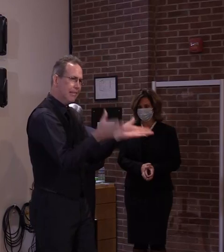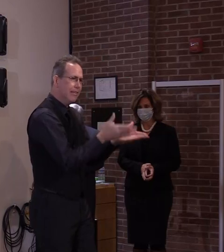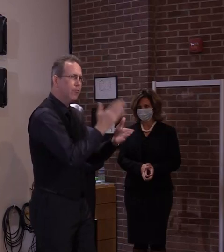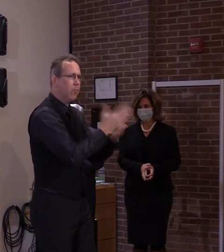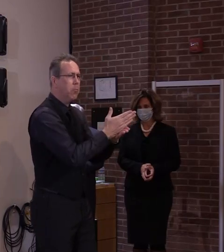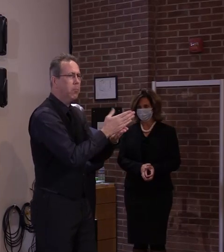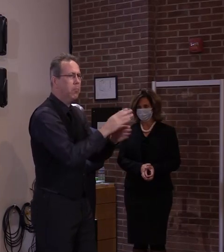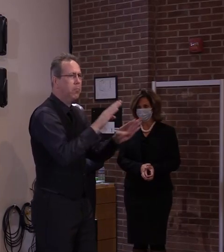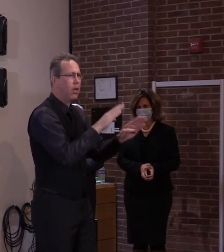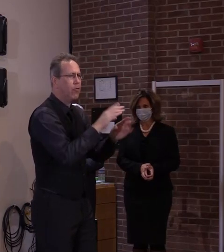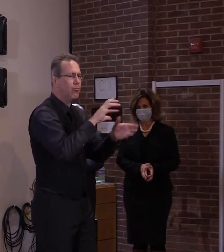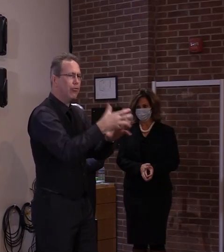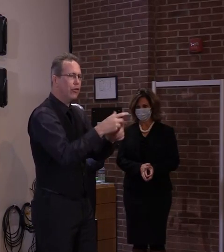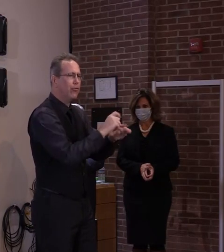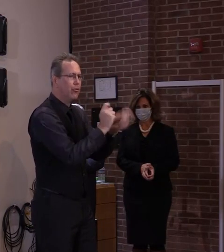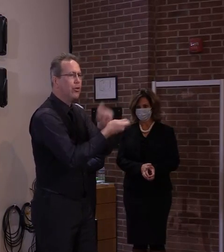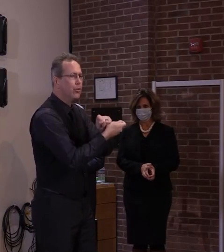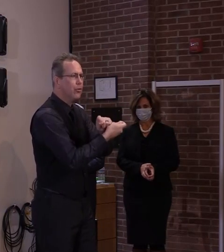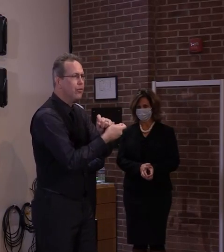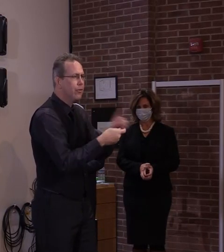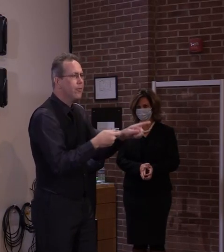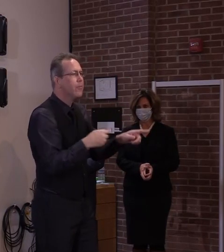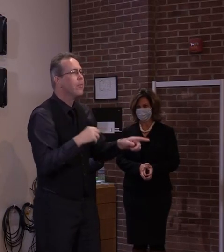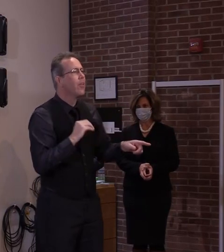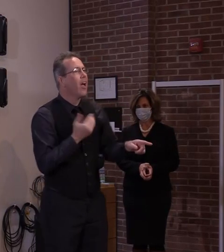I think is the way to transition.